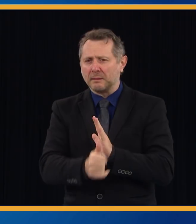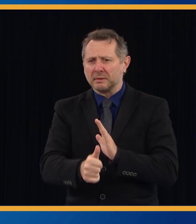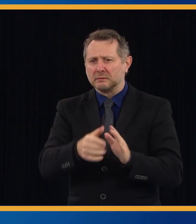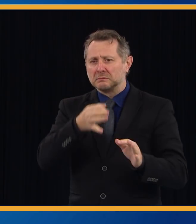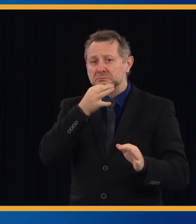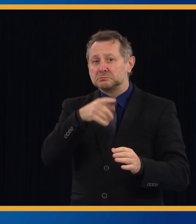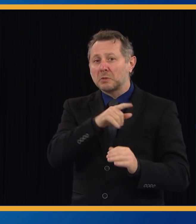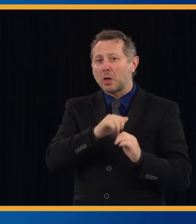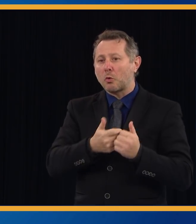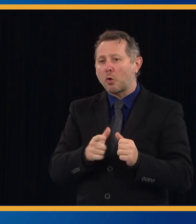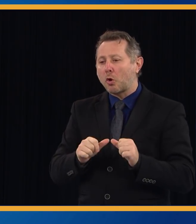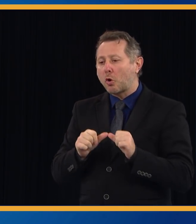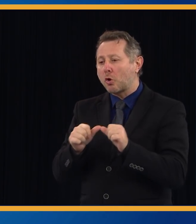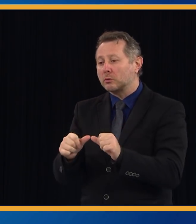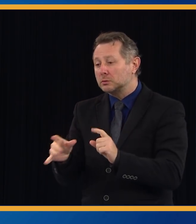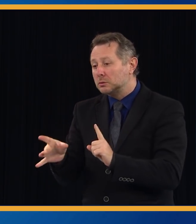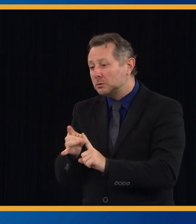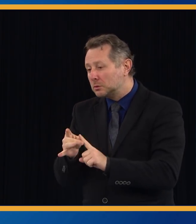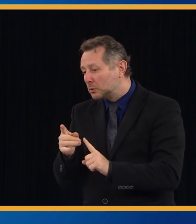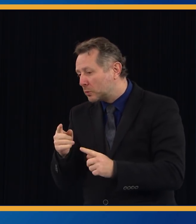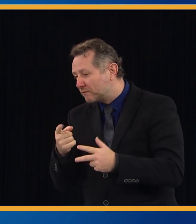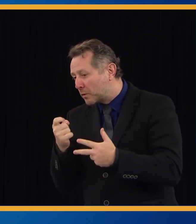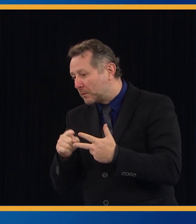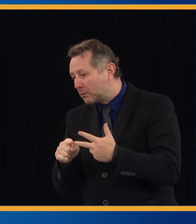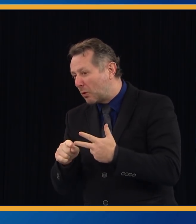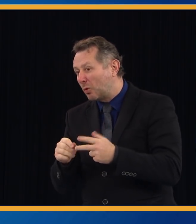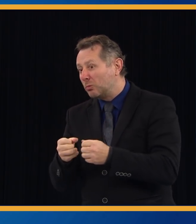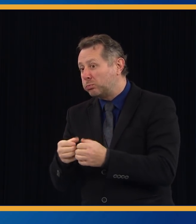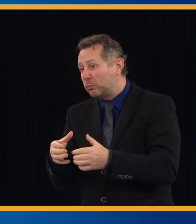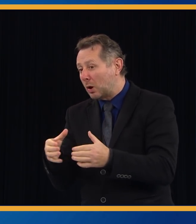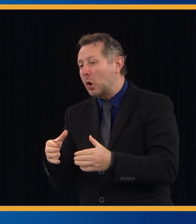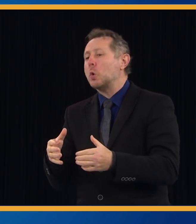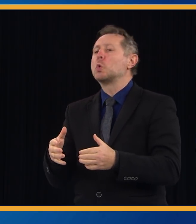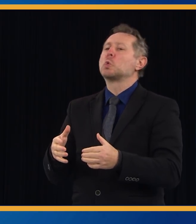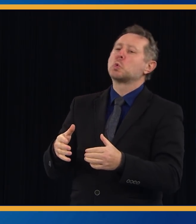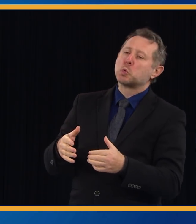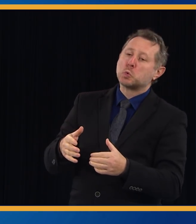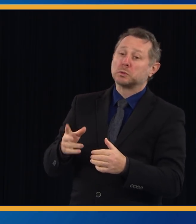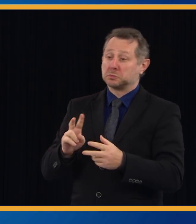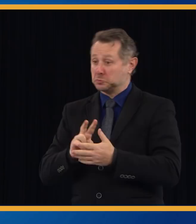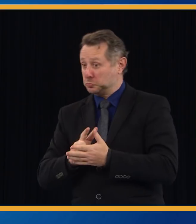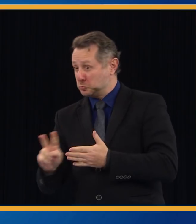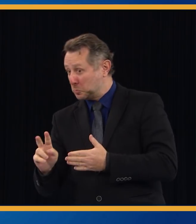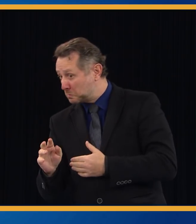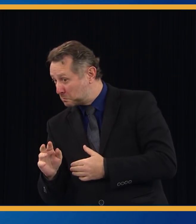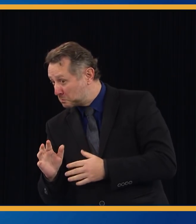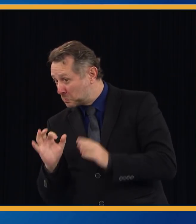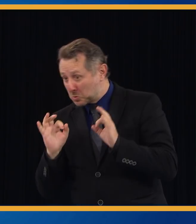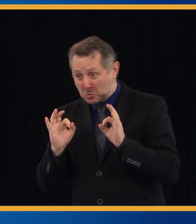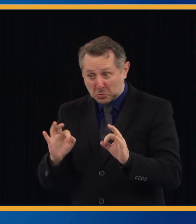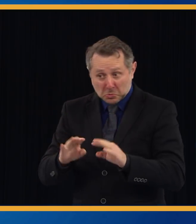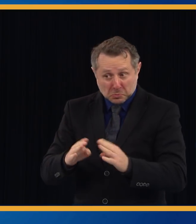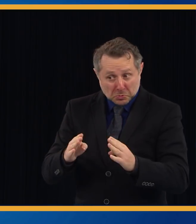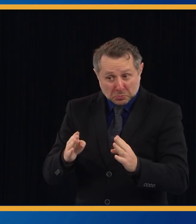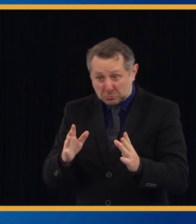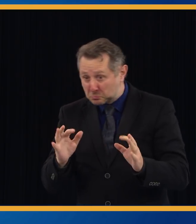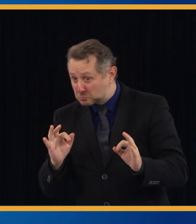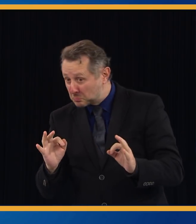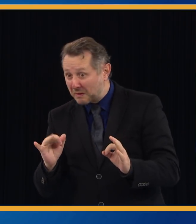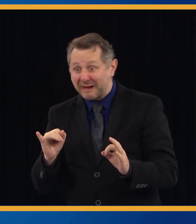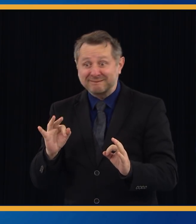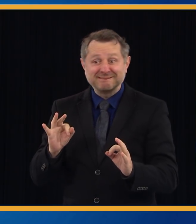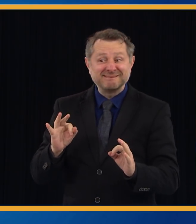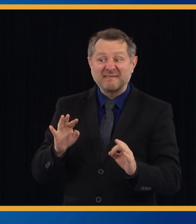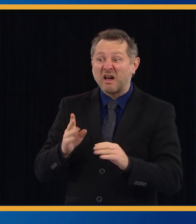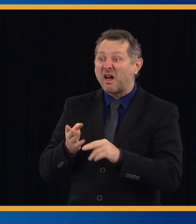of the virus, so you can actually see if you had an effect where you increase the rate of infection, which you would